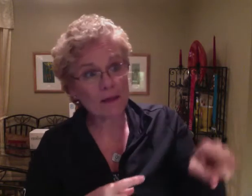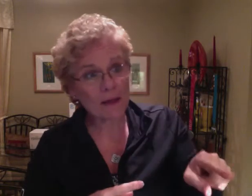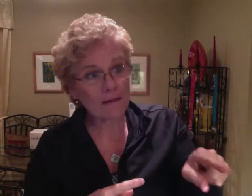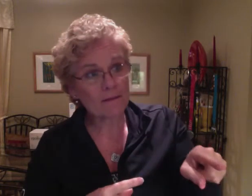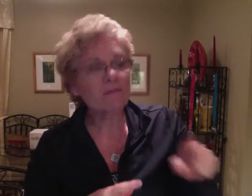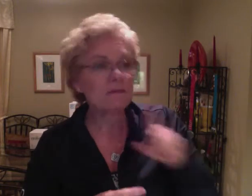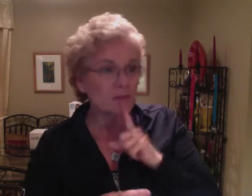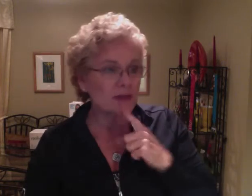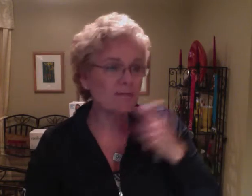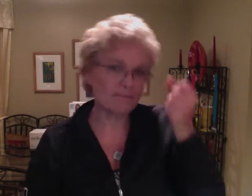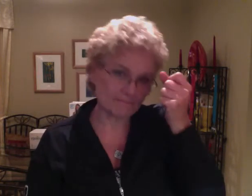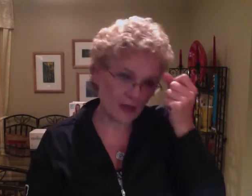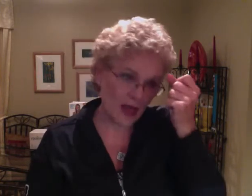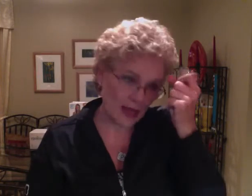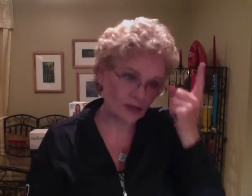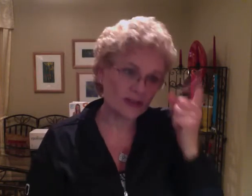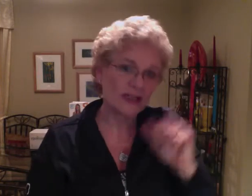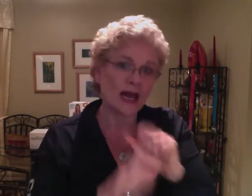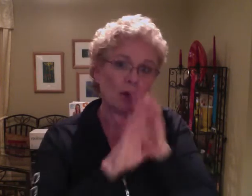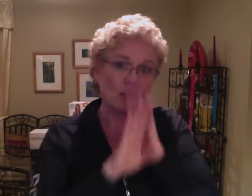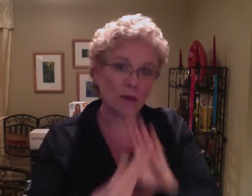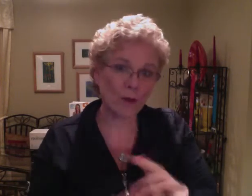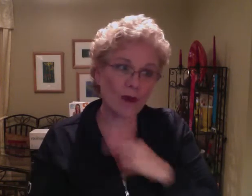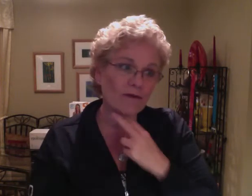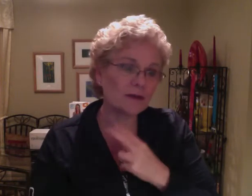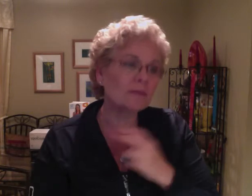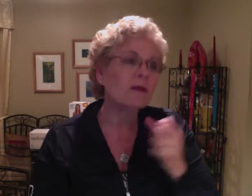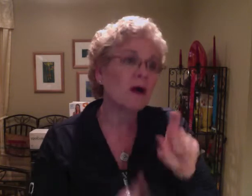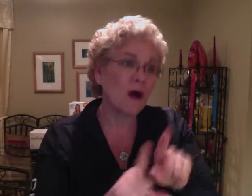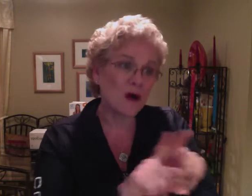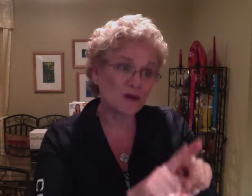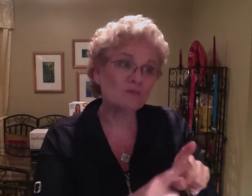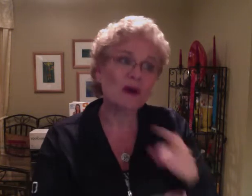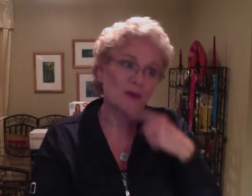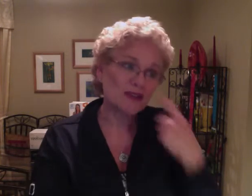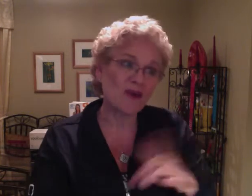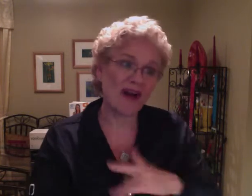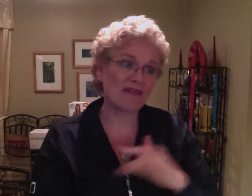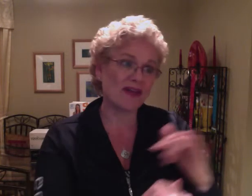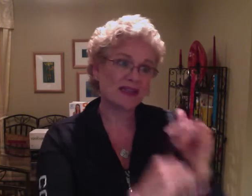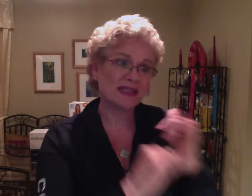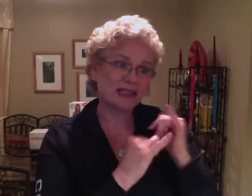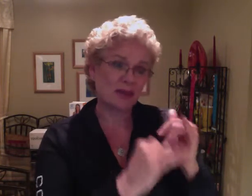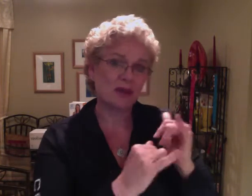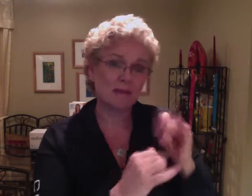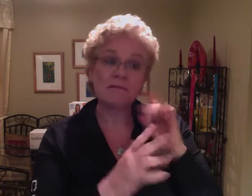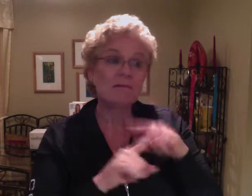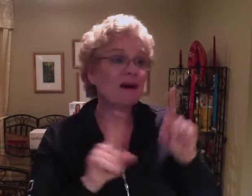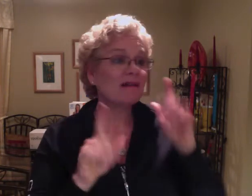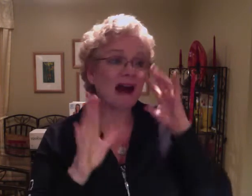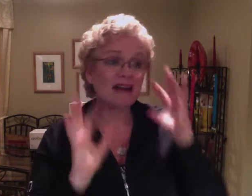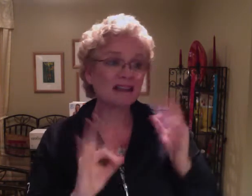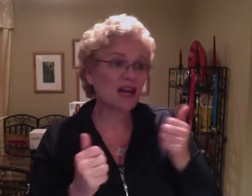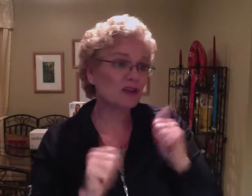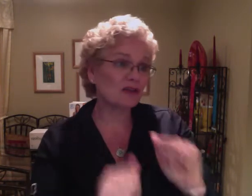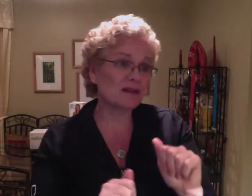understand, with a quiet voice. But I also want to tell you, I felt the same way. So I decided to try it. None of these things will ever make you